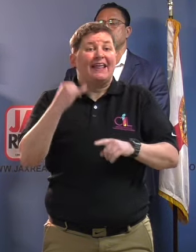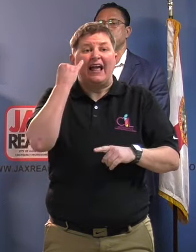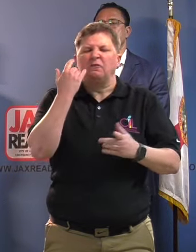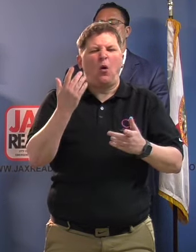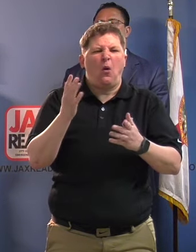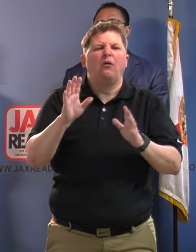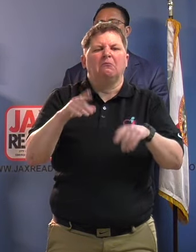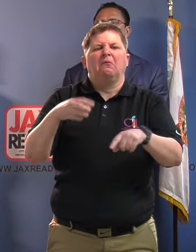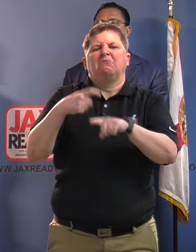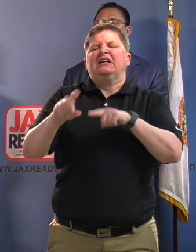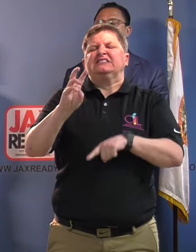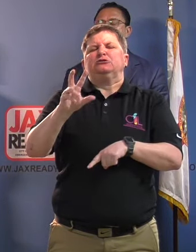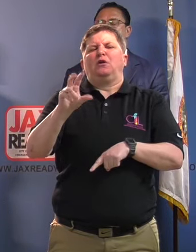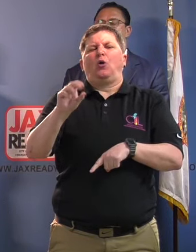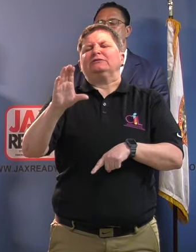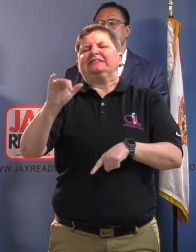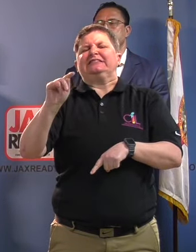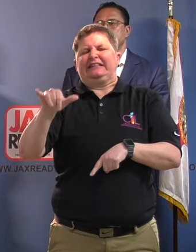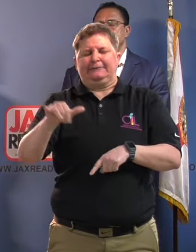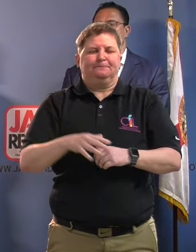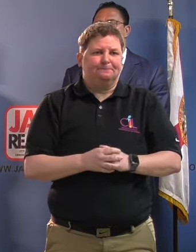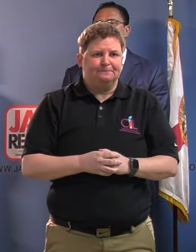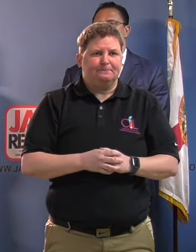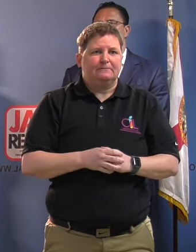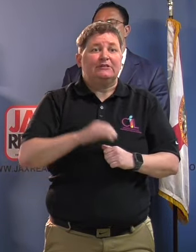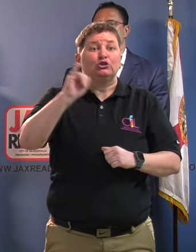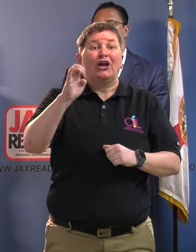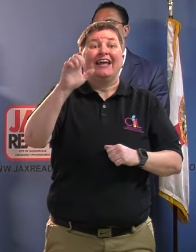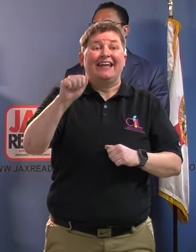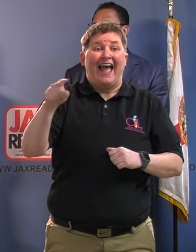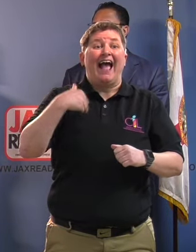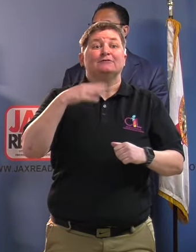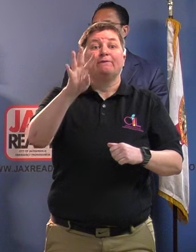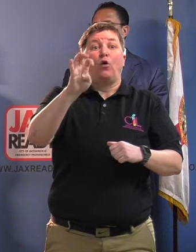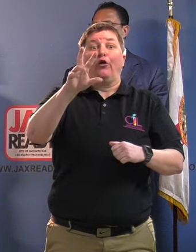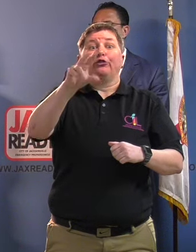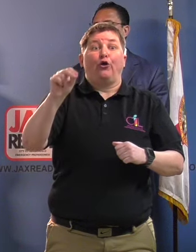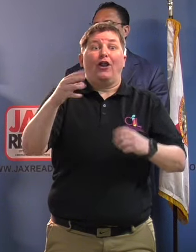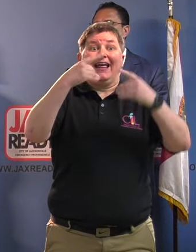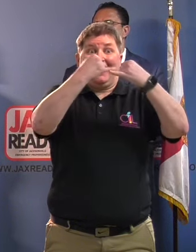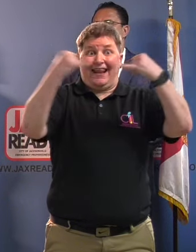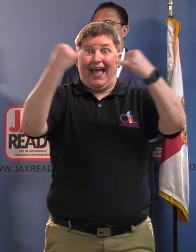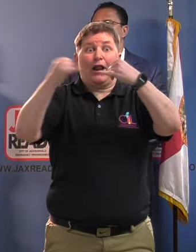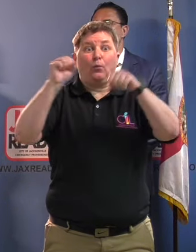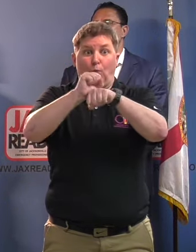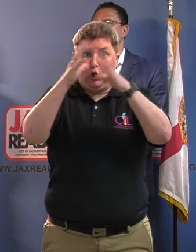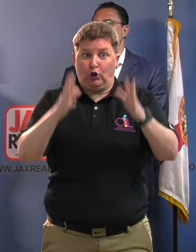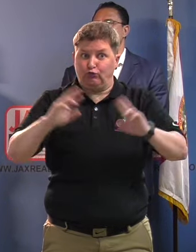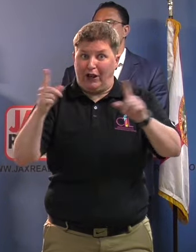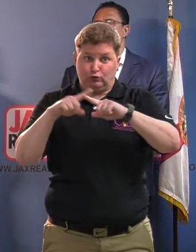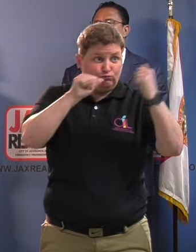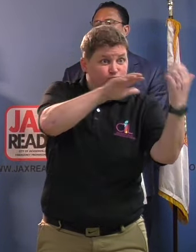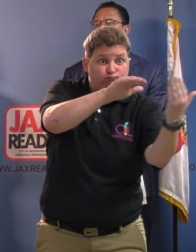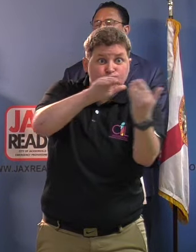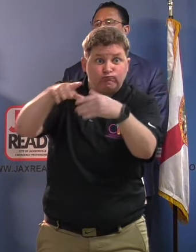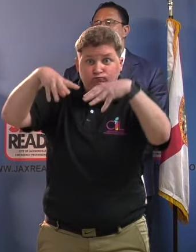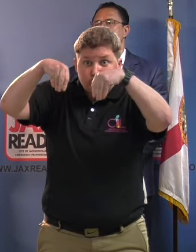JEA also has 430 line workers ready to address down power lines and restore power, and more